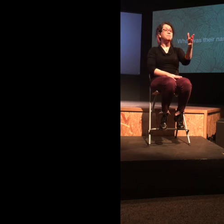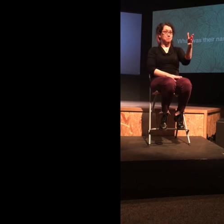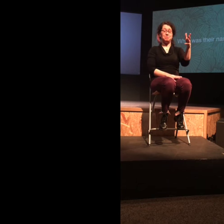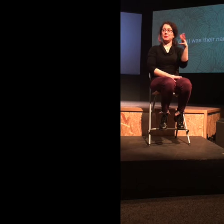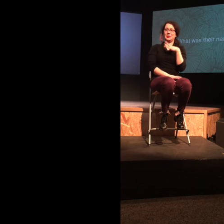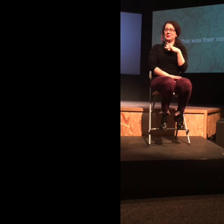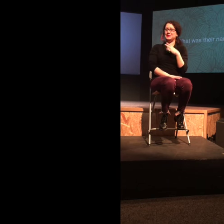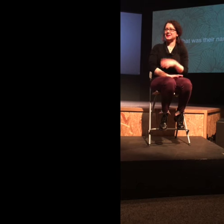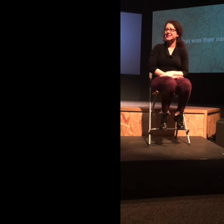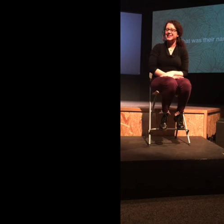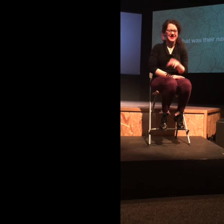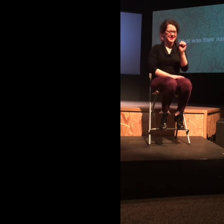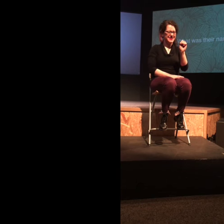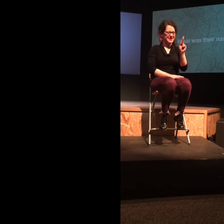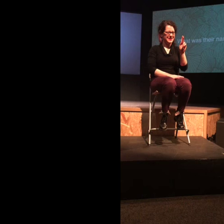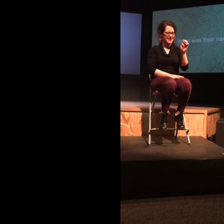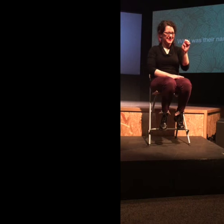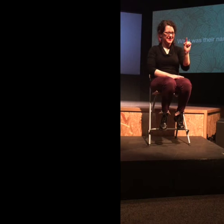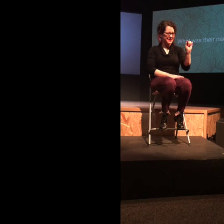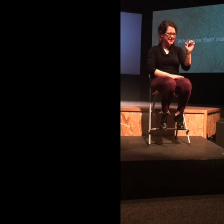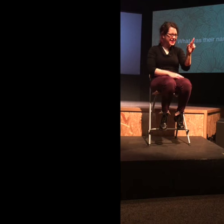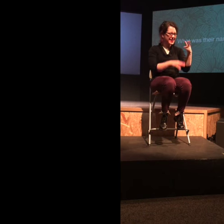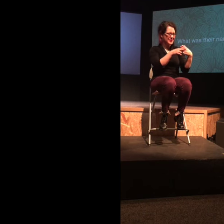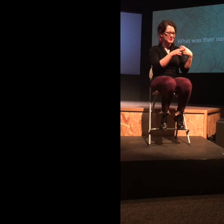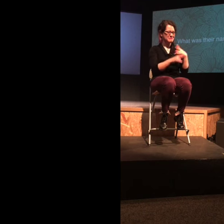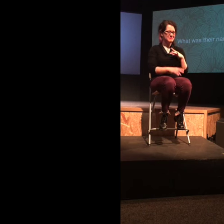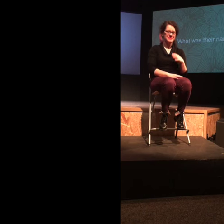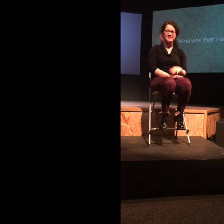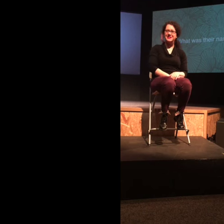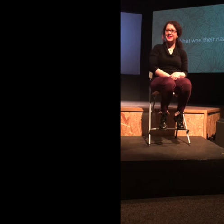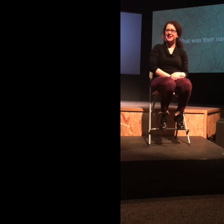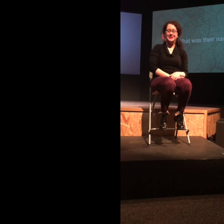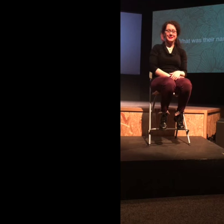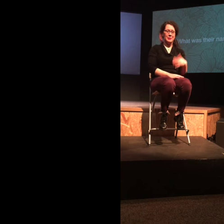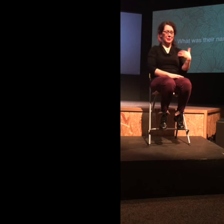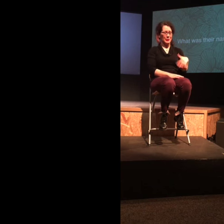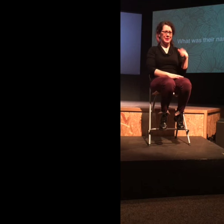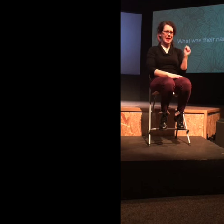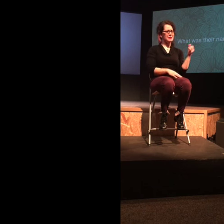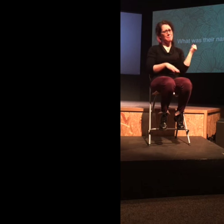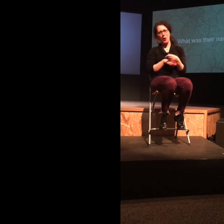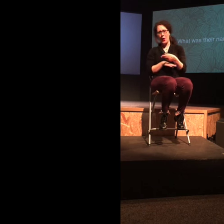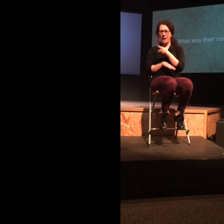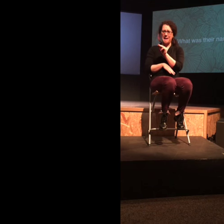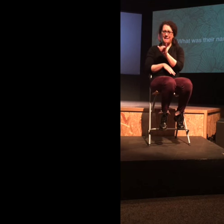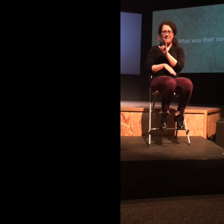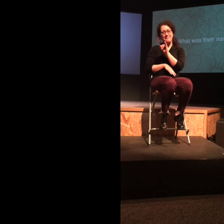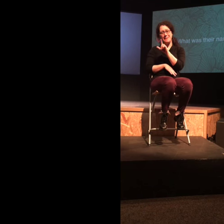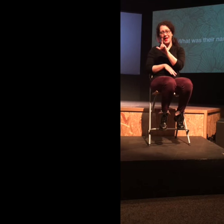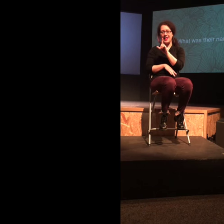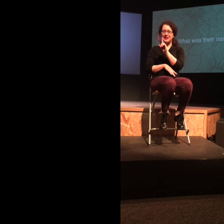That's so cool. Skeeter. That beats Mildred from last service, all right?